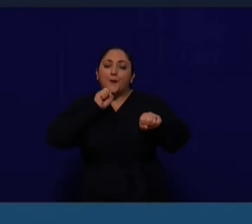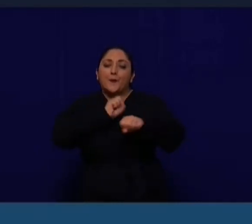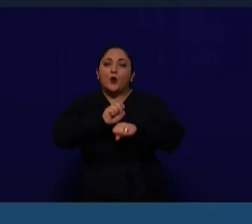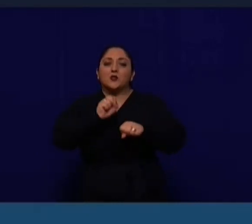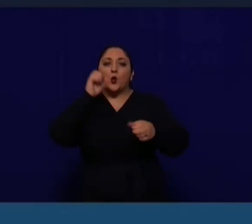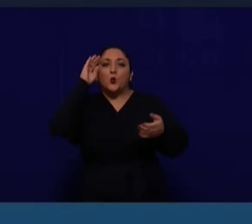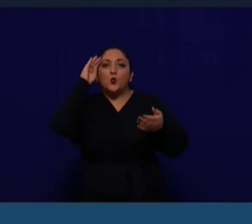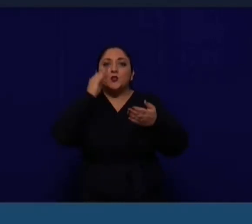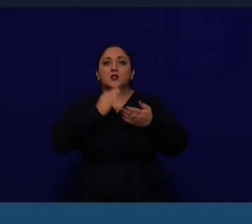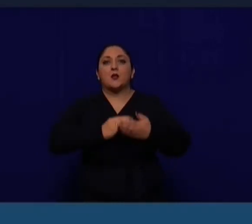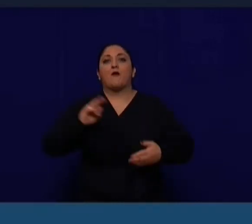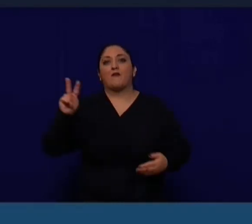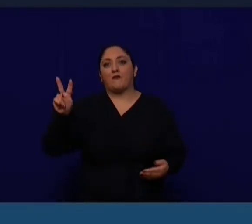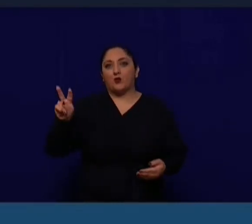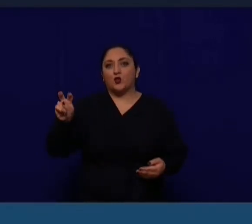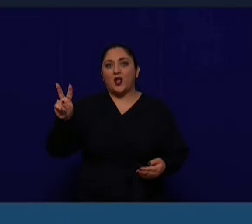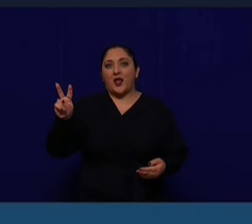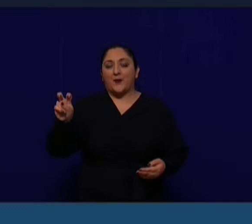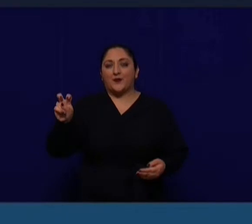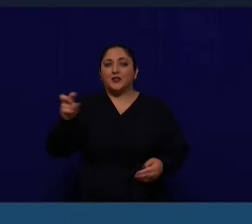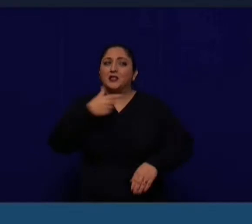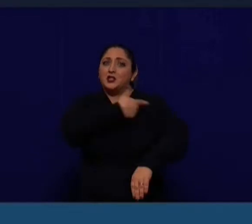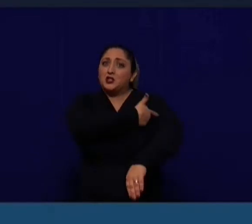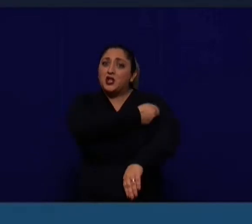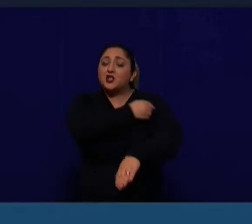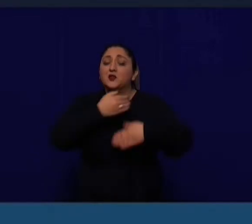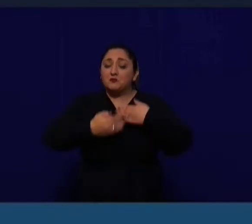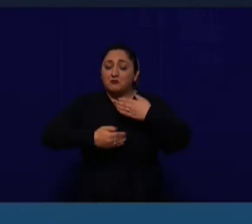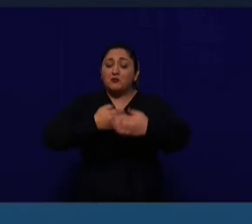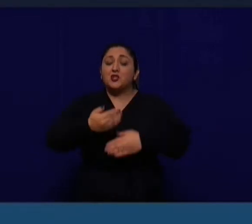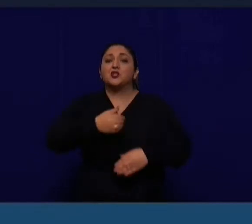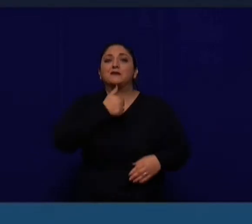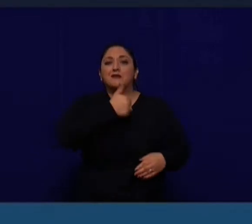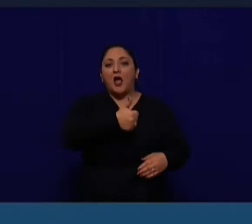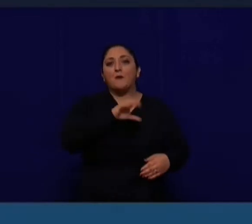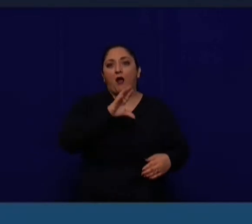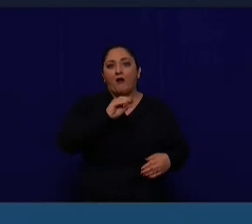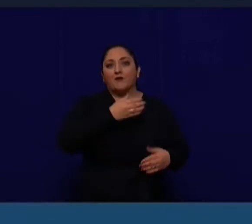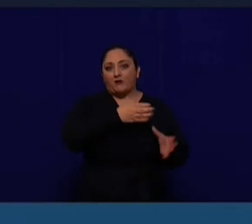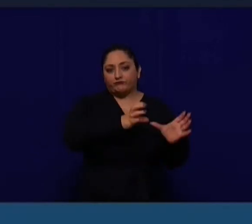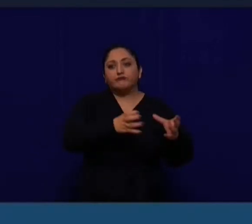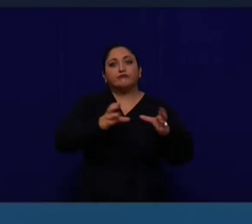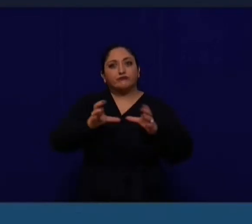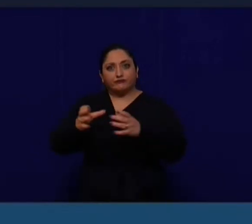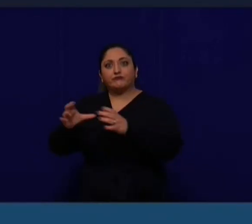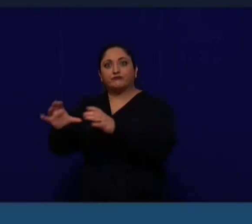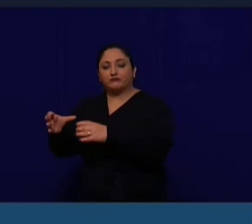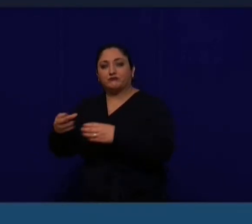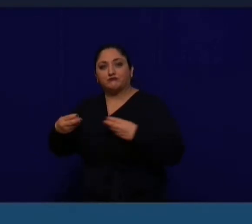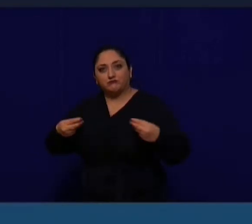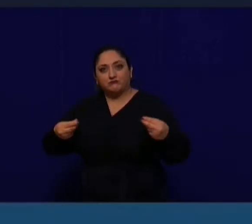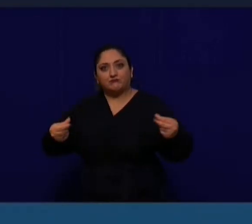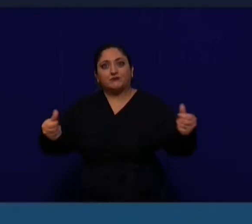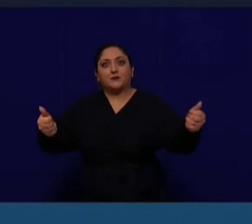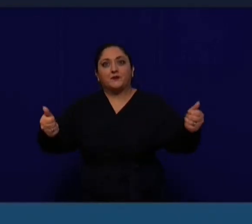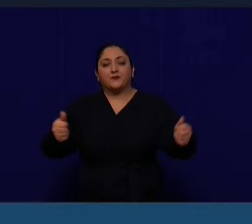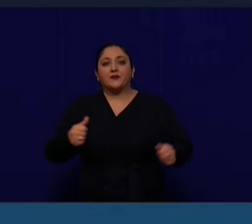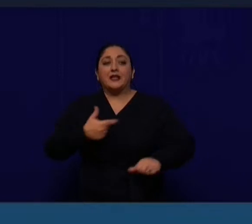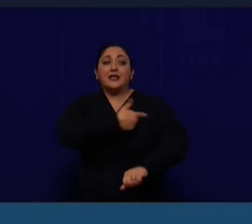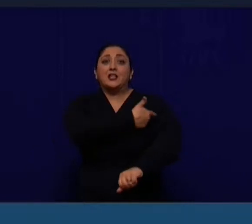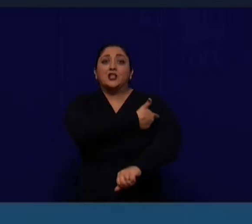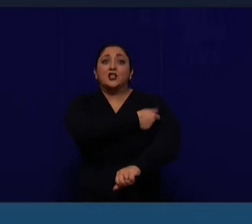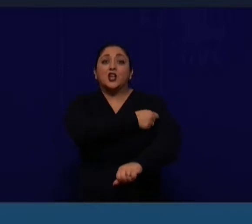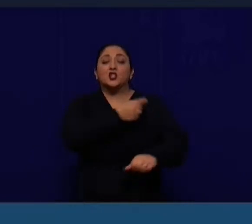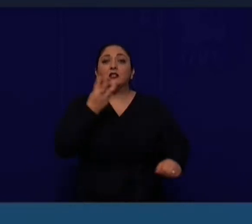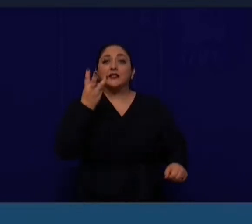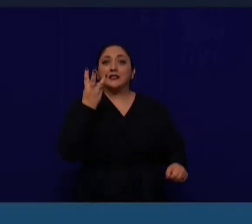il-grupp. It-tilqim għaddej tajjeb fost dawn il-gruppi kollha. Bħalissa bħala it-tilqim tagħna aħna qegħdin nużaw 3 tipi